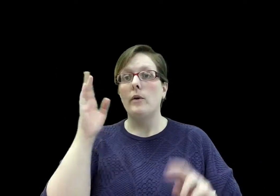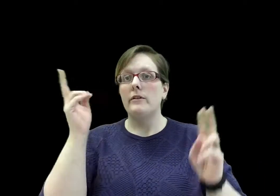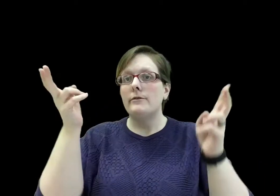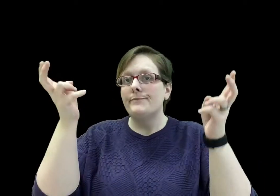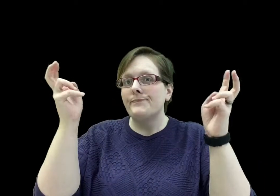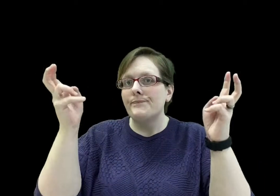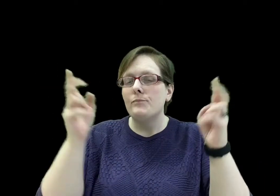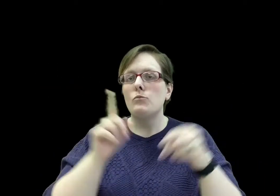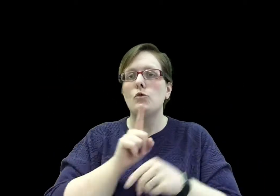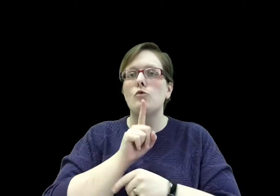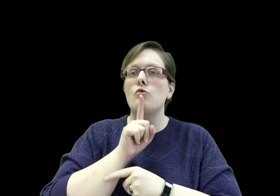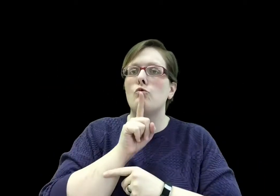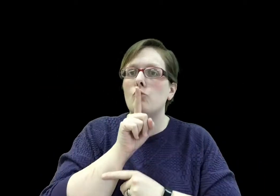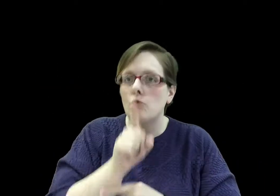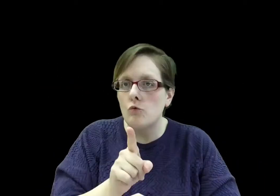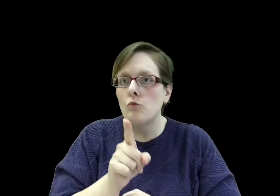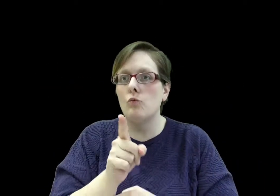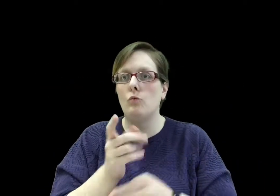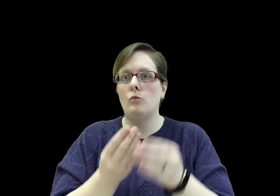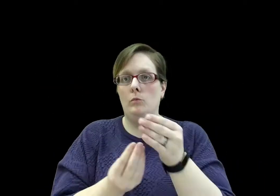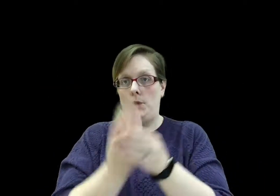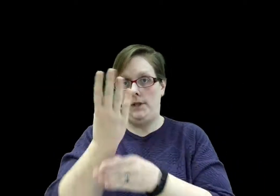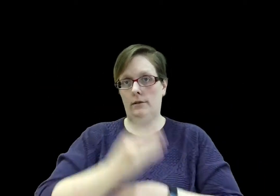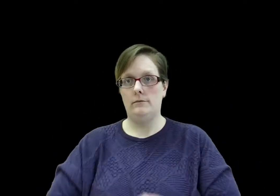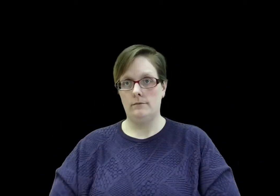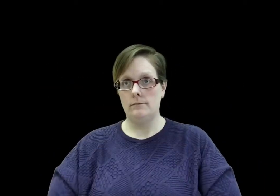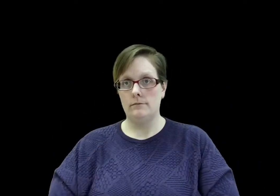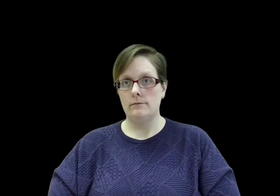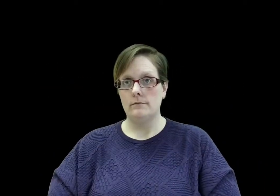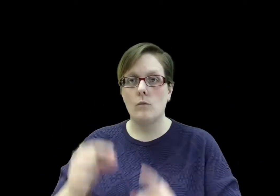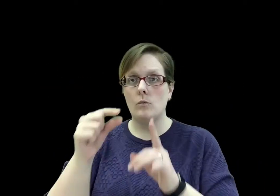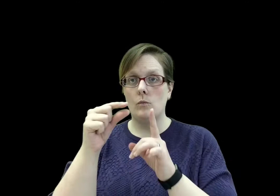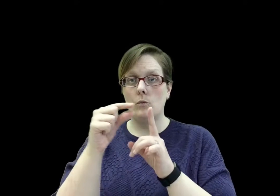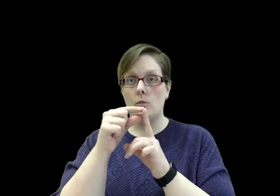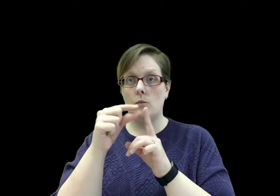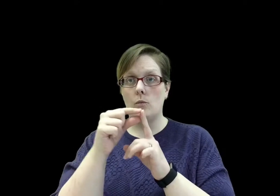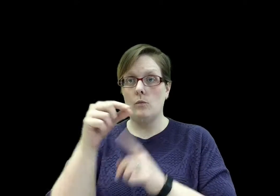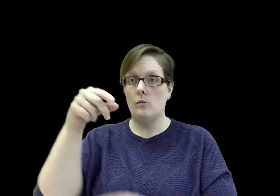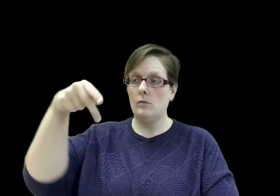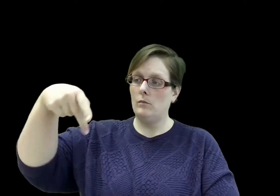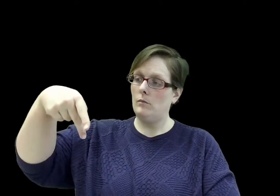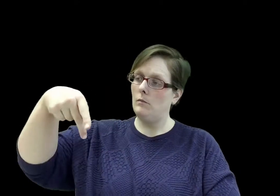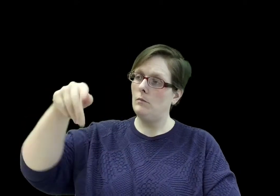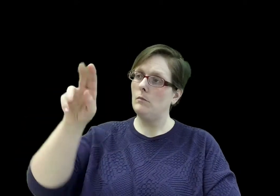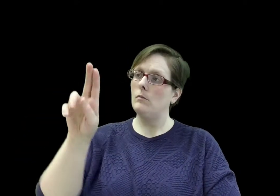traits. It will be considered a purebred plant. The word